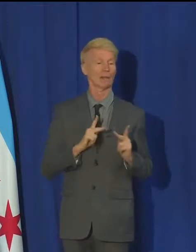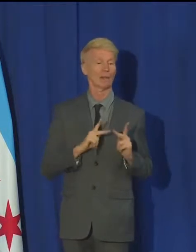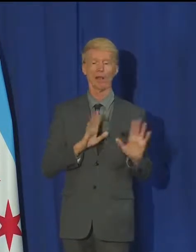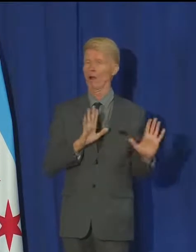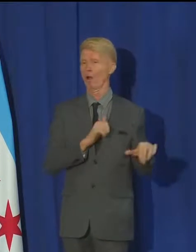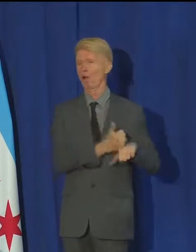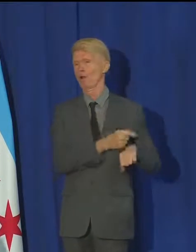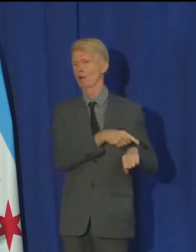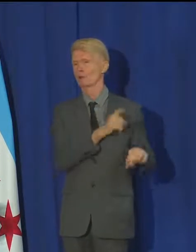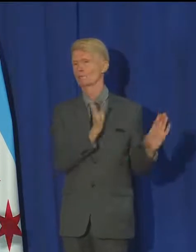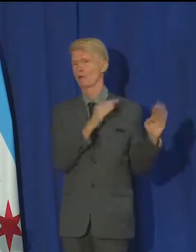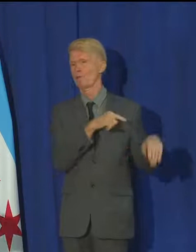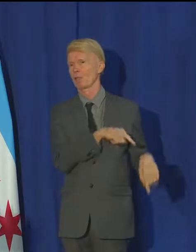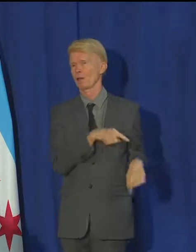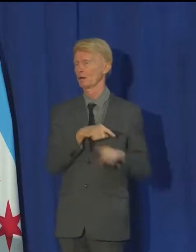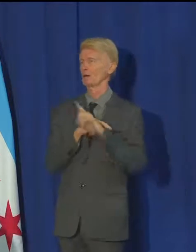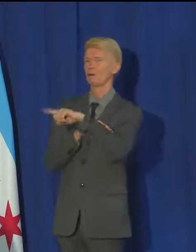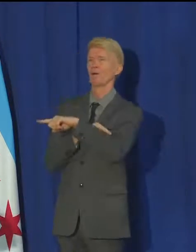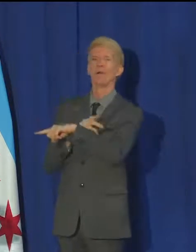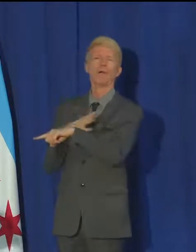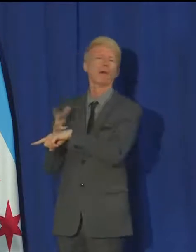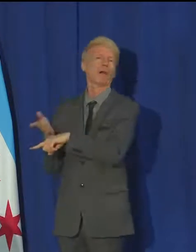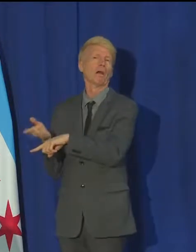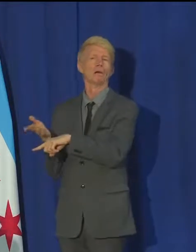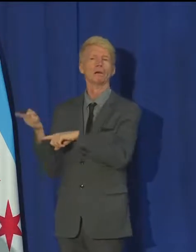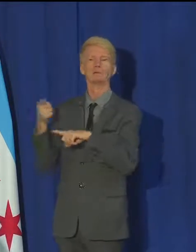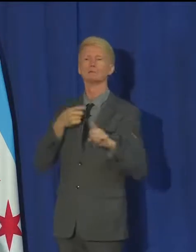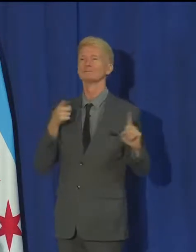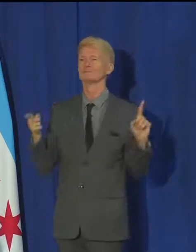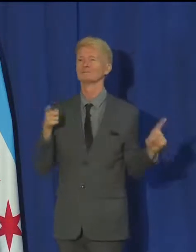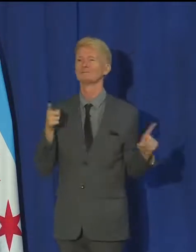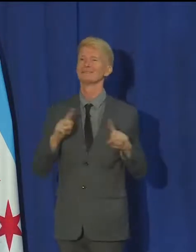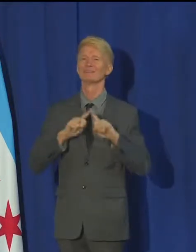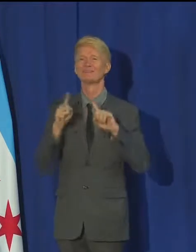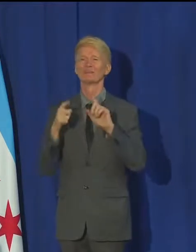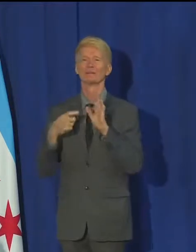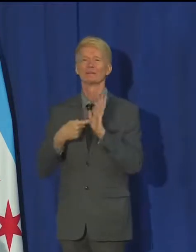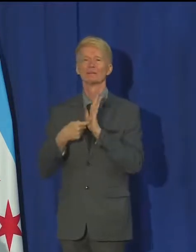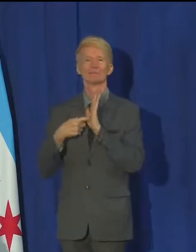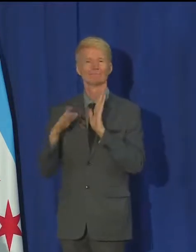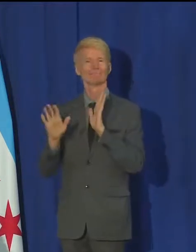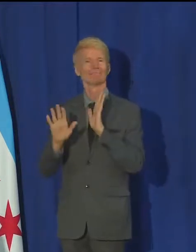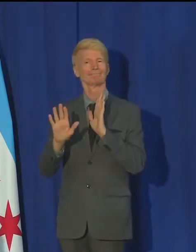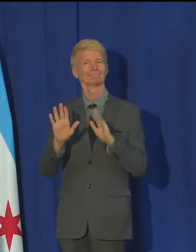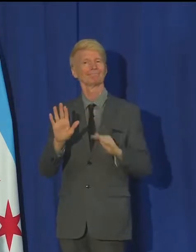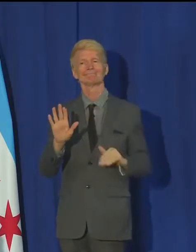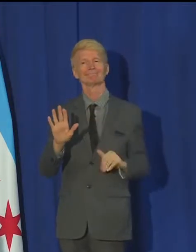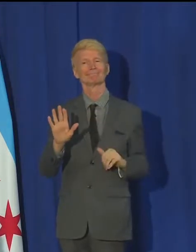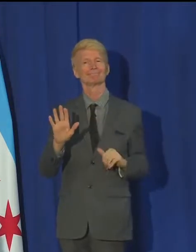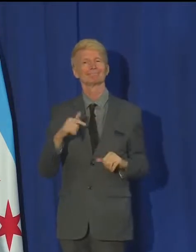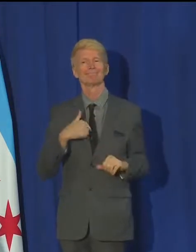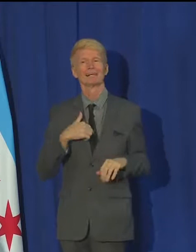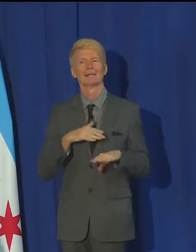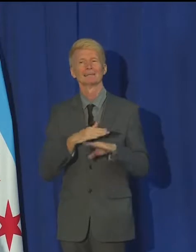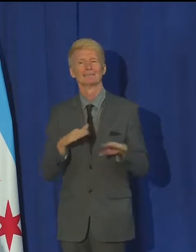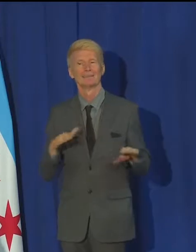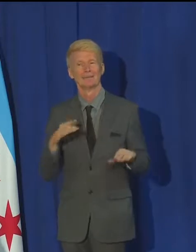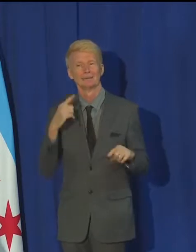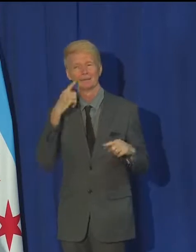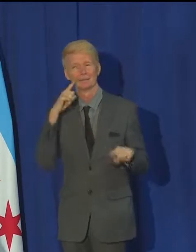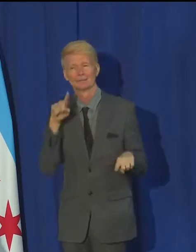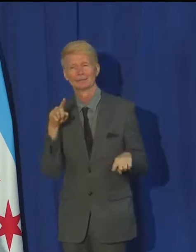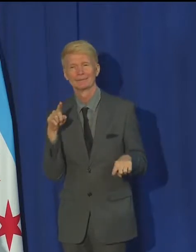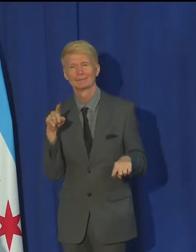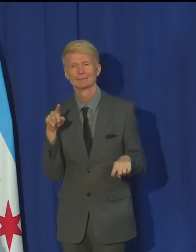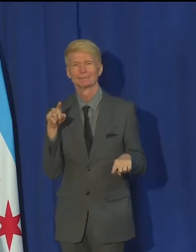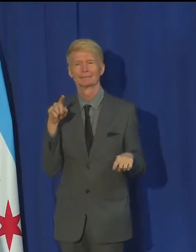particular neighborhoods or have different requirements in place. But frankly, I don't think that that makes